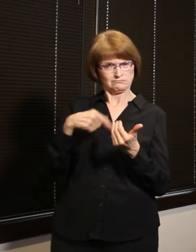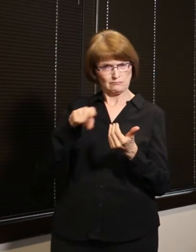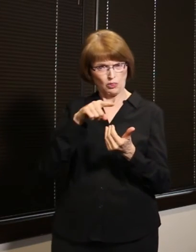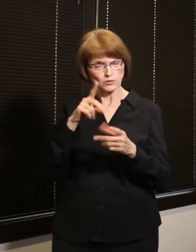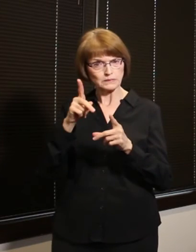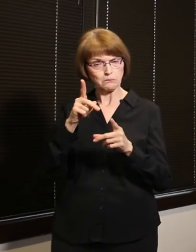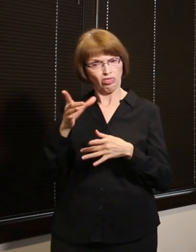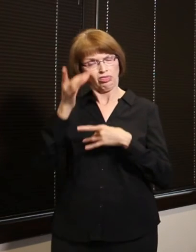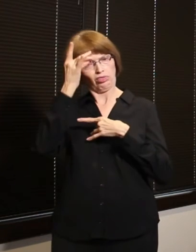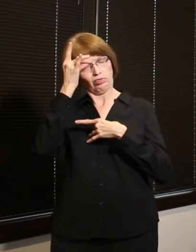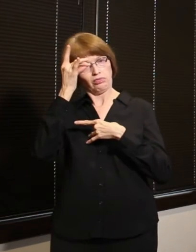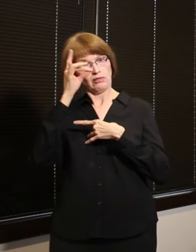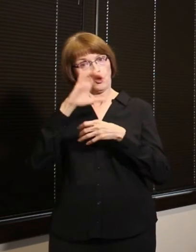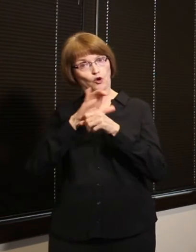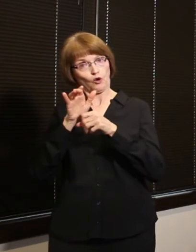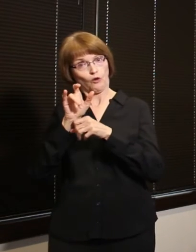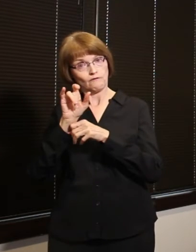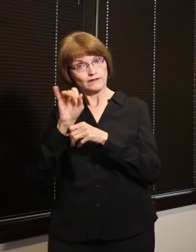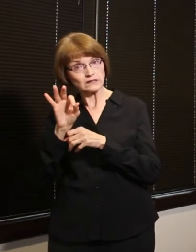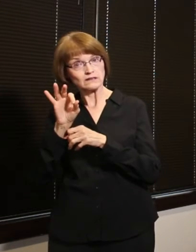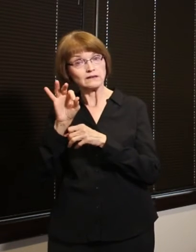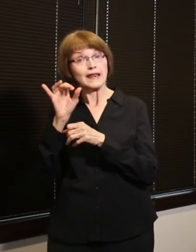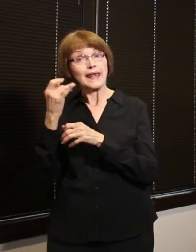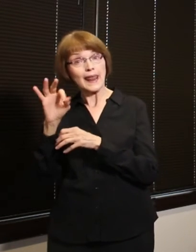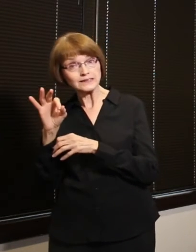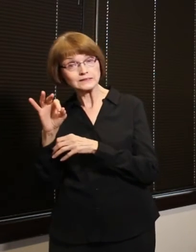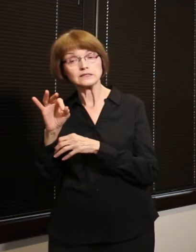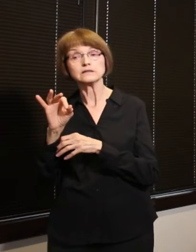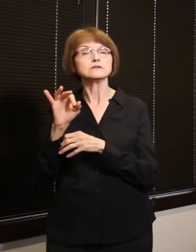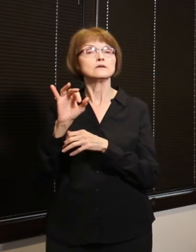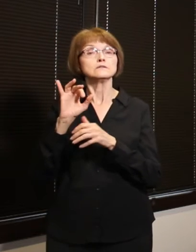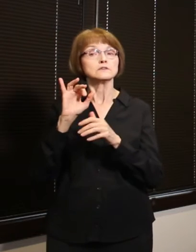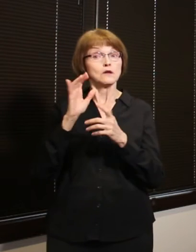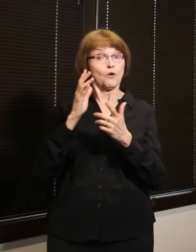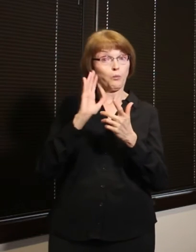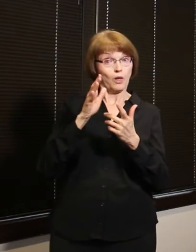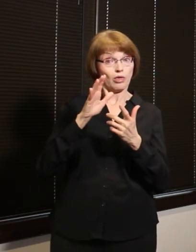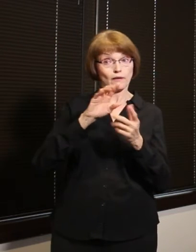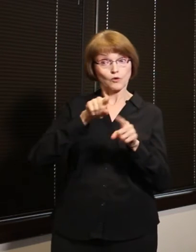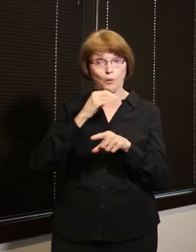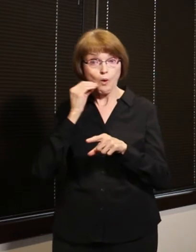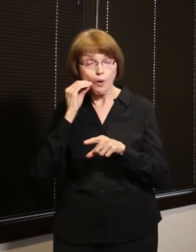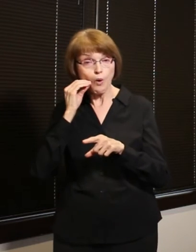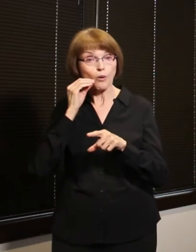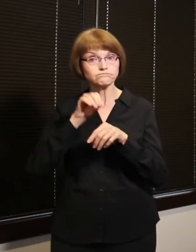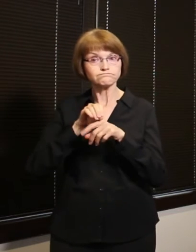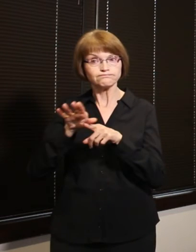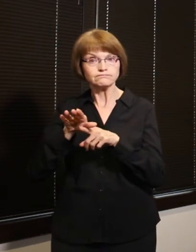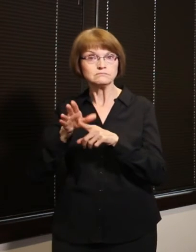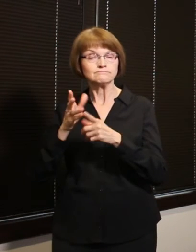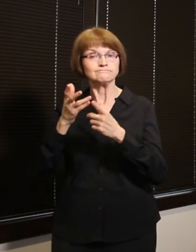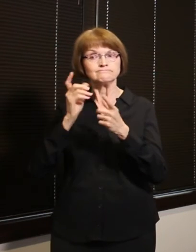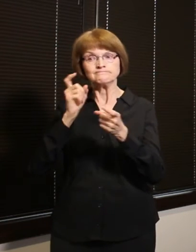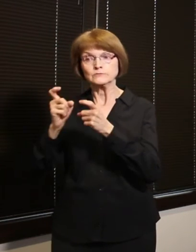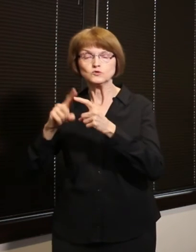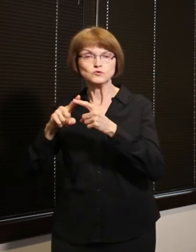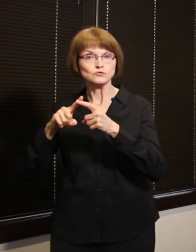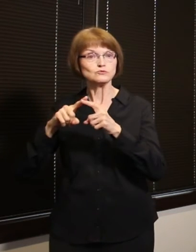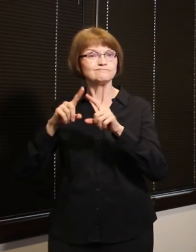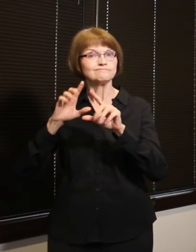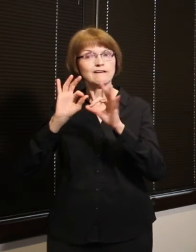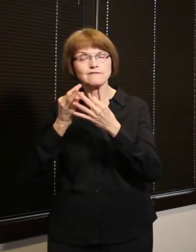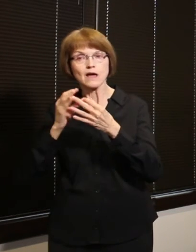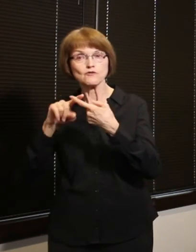virus, as well as whether they are infecting loved ones? We know that healthcare workers